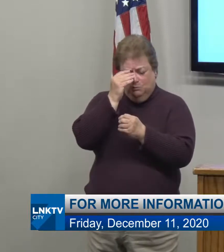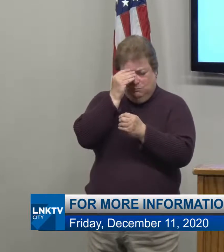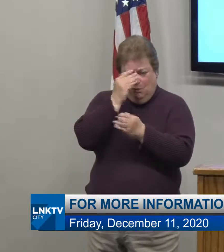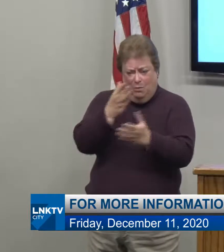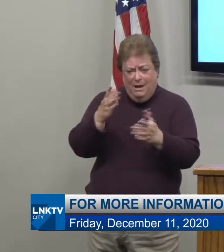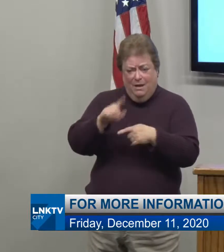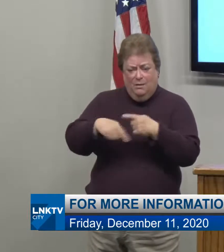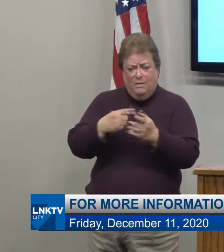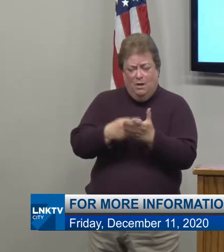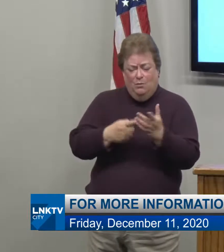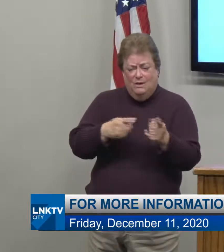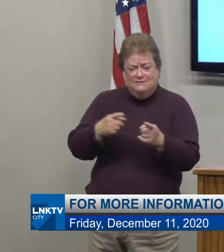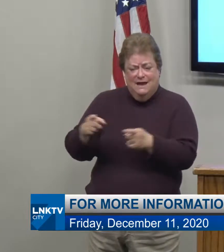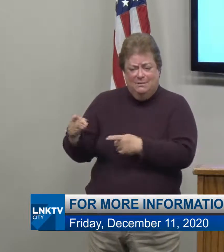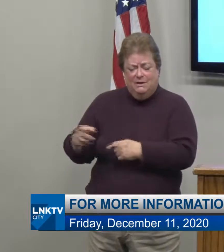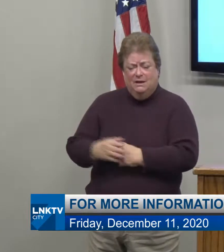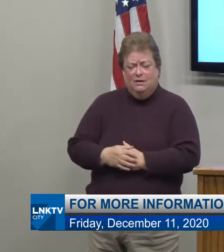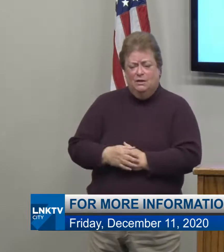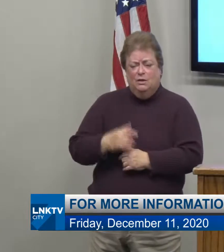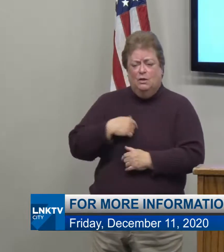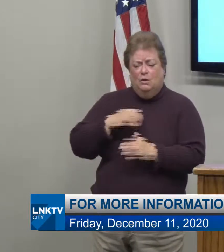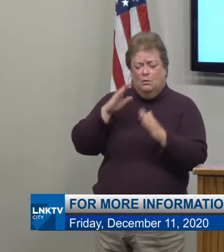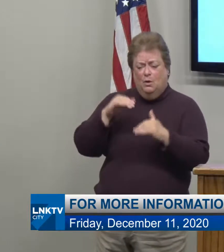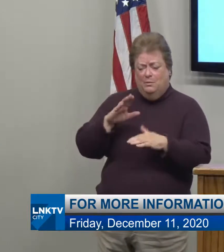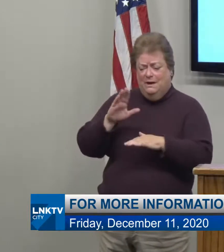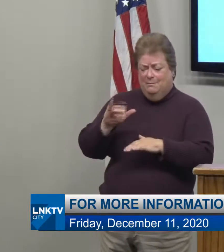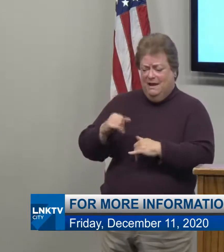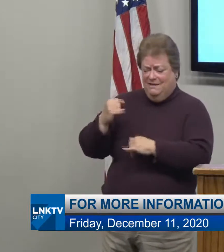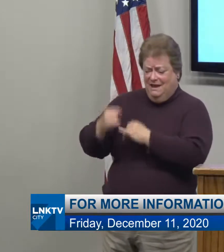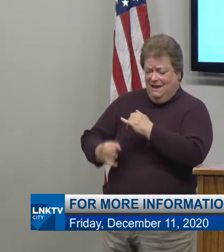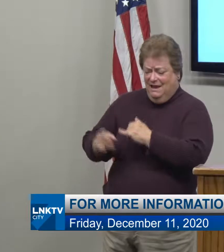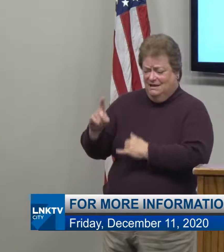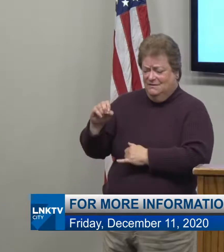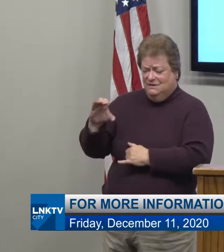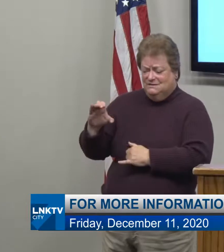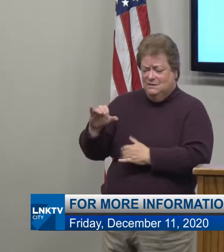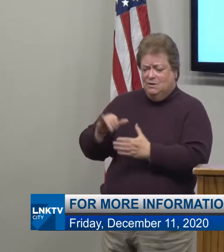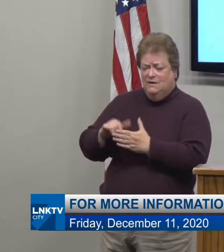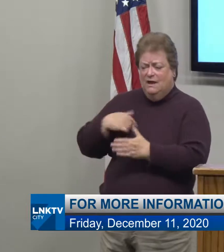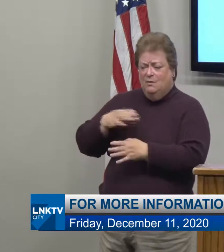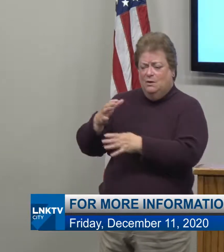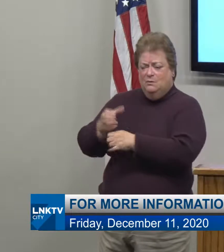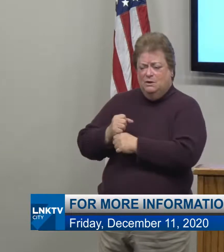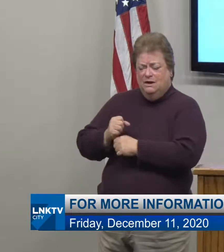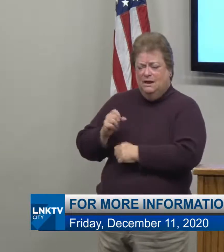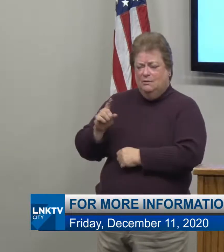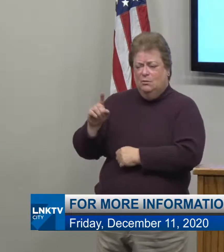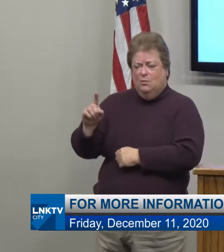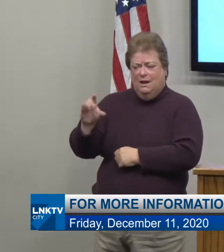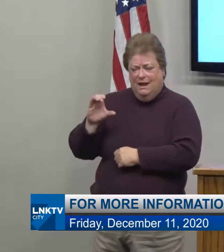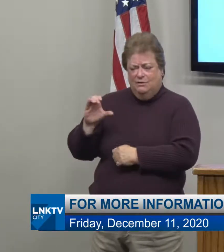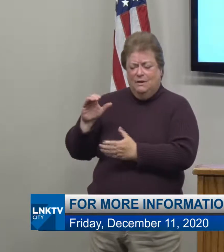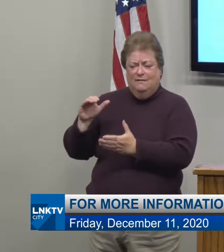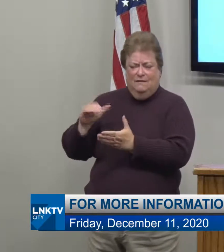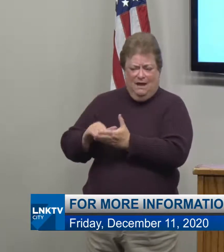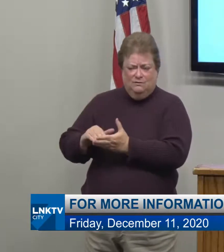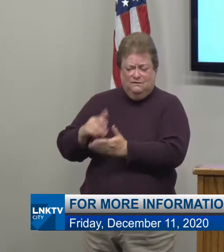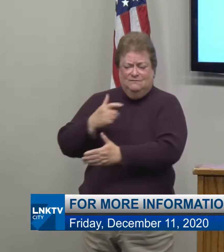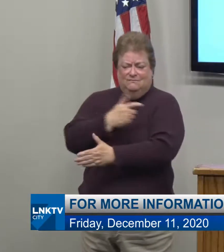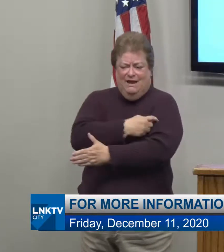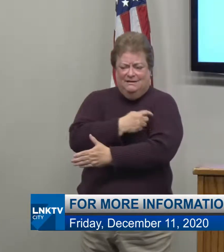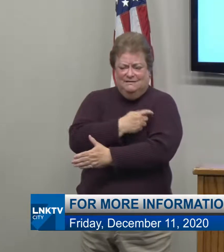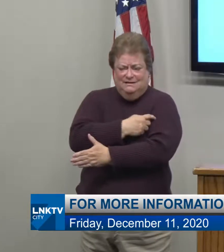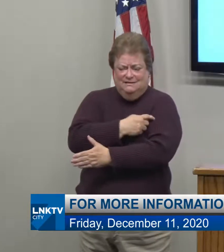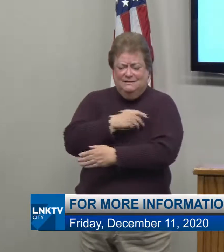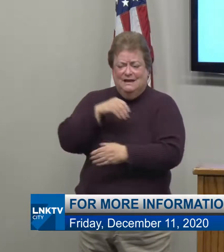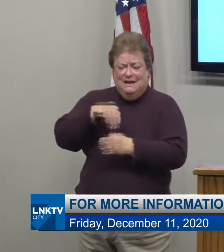that by the end of December that we receive about 100,000 vaccines